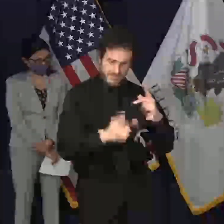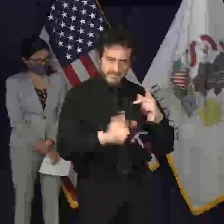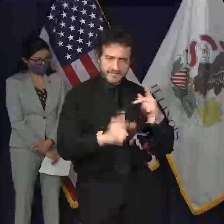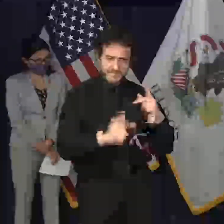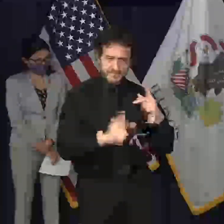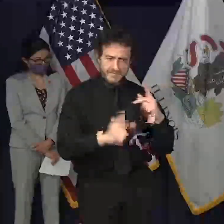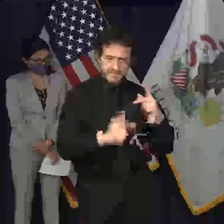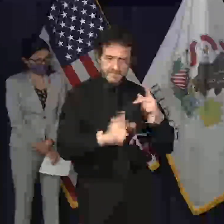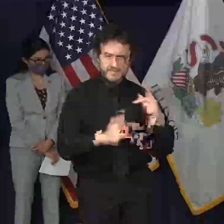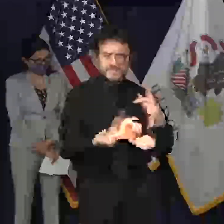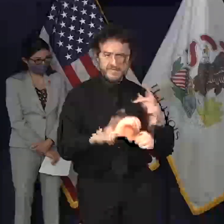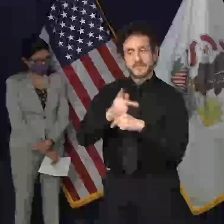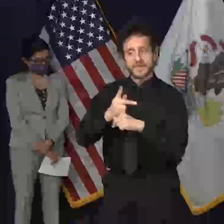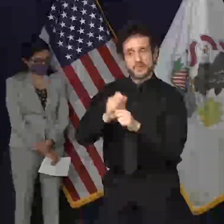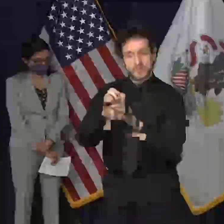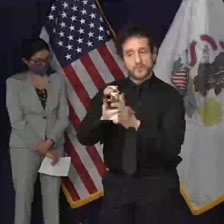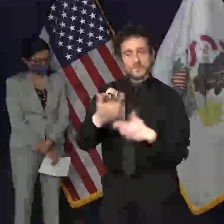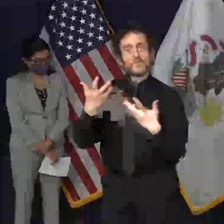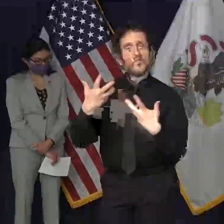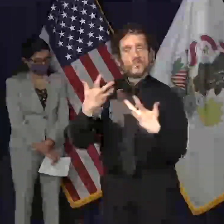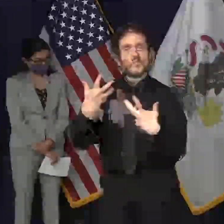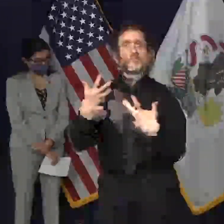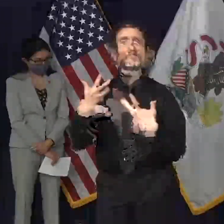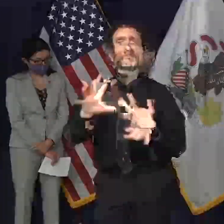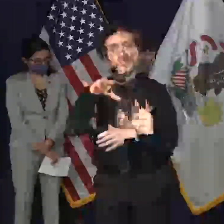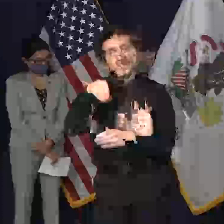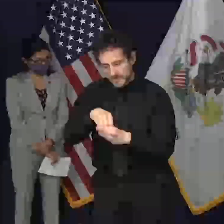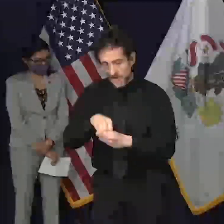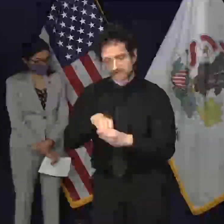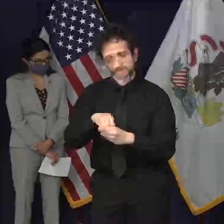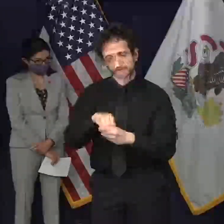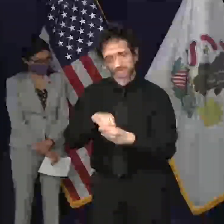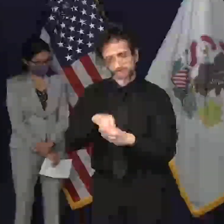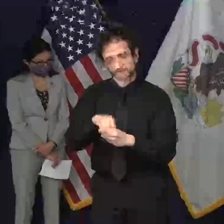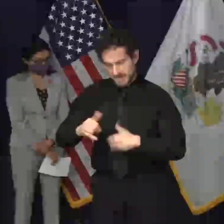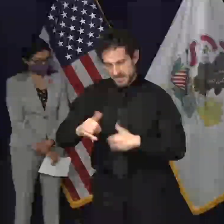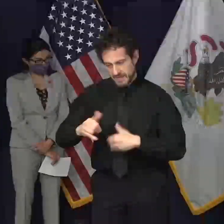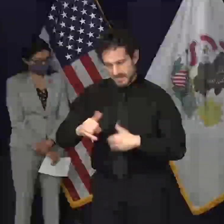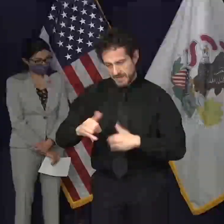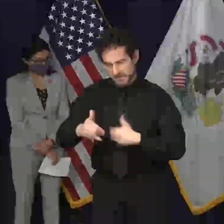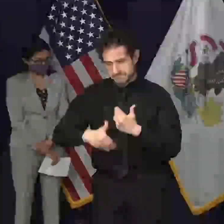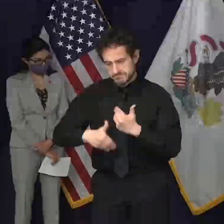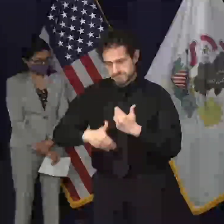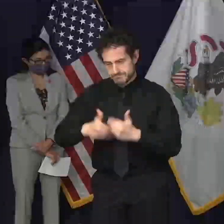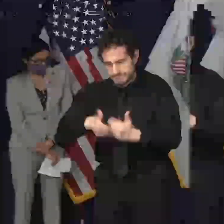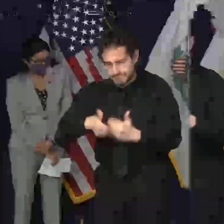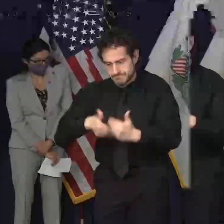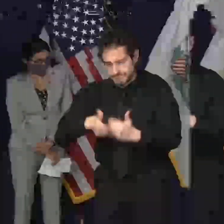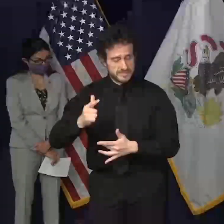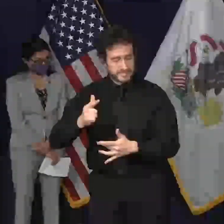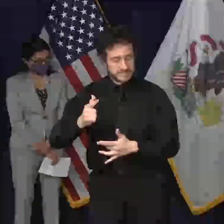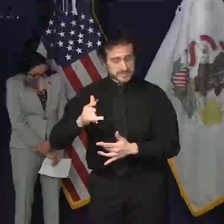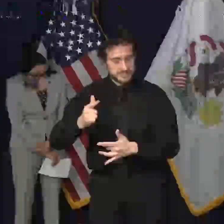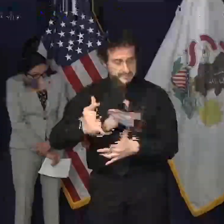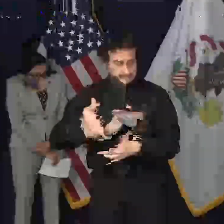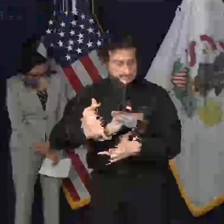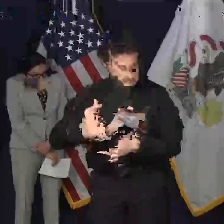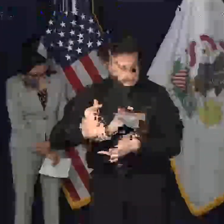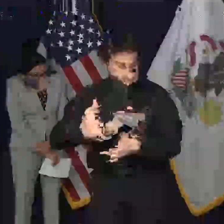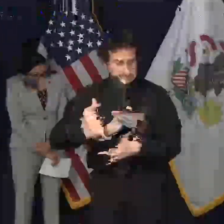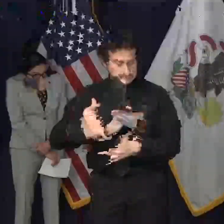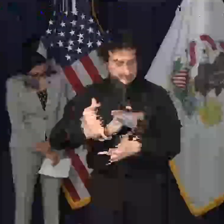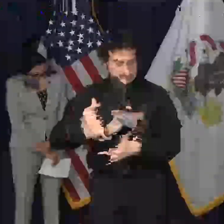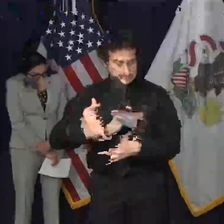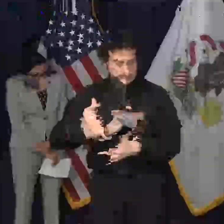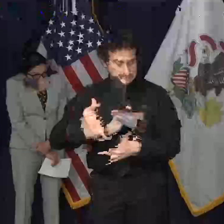have different people who have already been engaged in this kind of work before. We have some of the grantees of IDPH